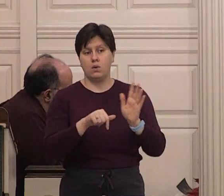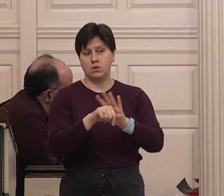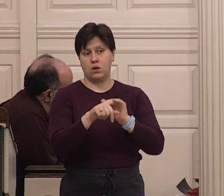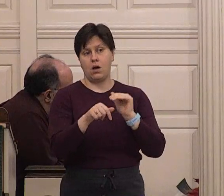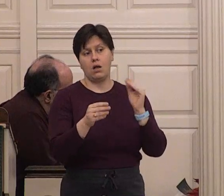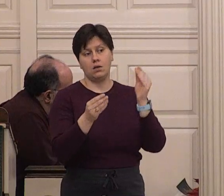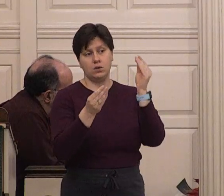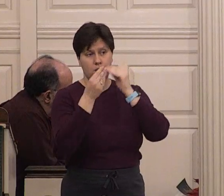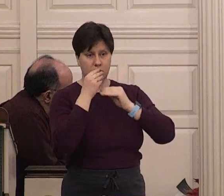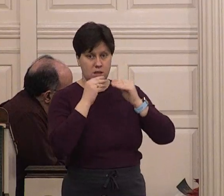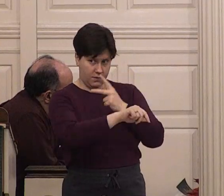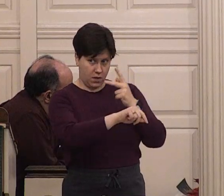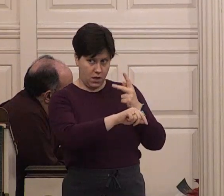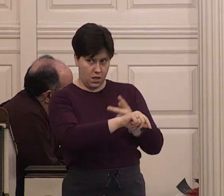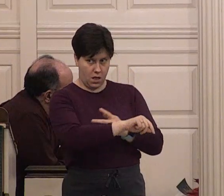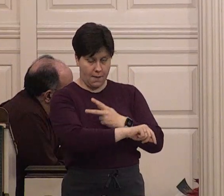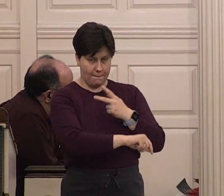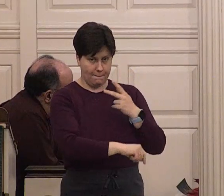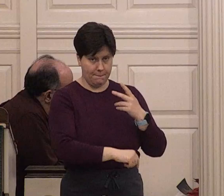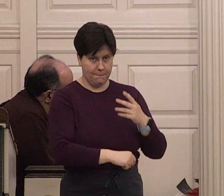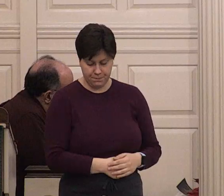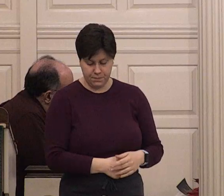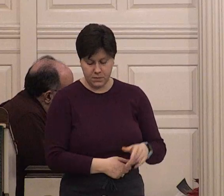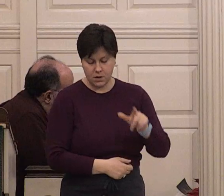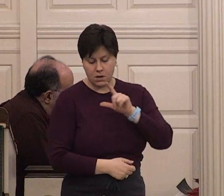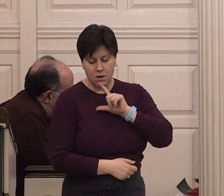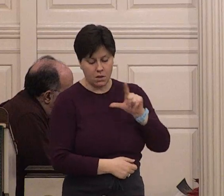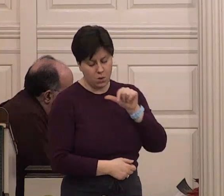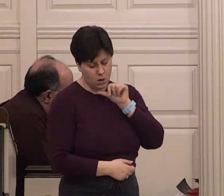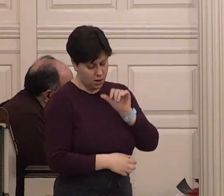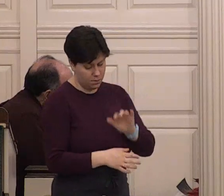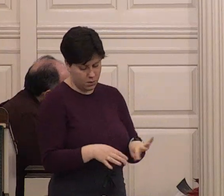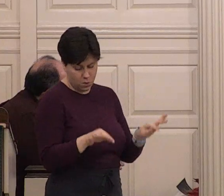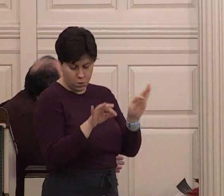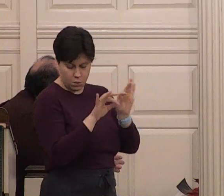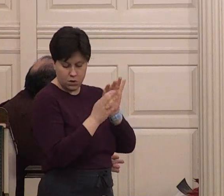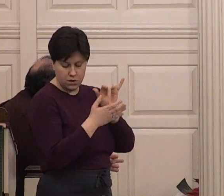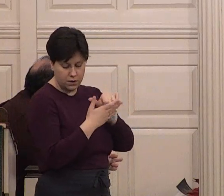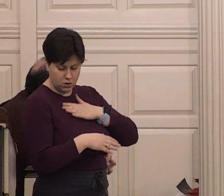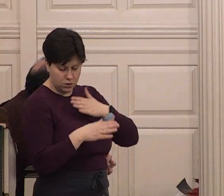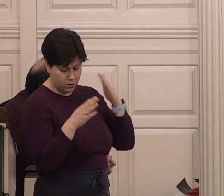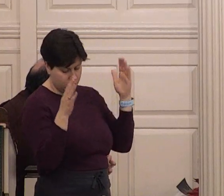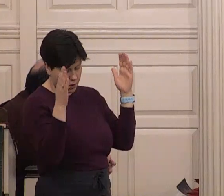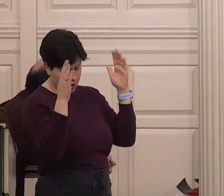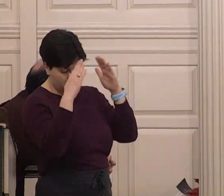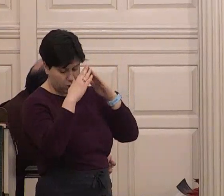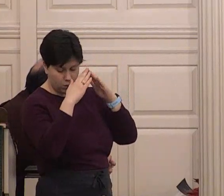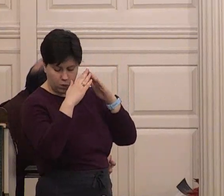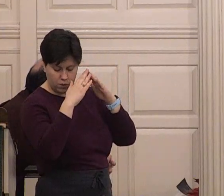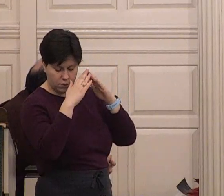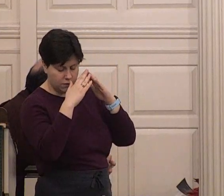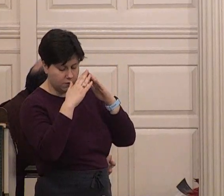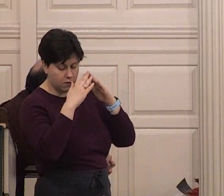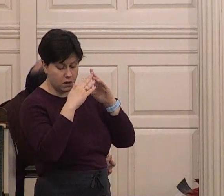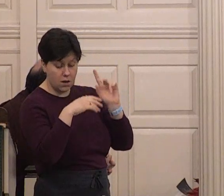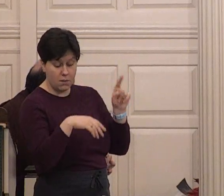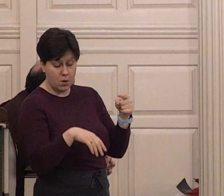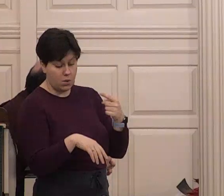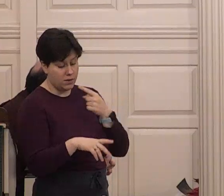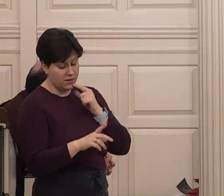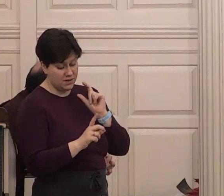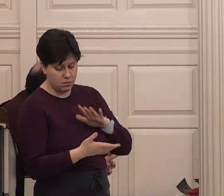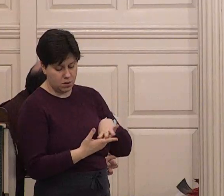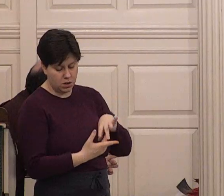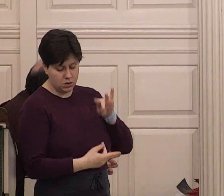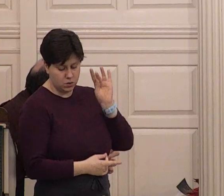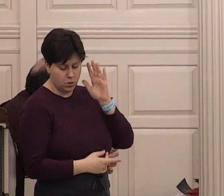to the supper of the Lamb. Lord, I am not worthy that you should enter under my roof, but only say